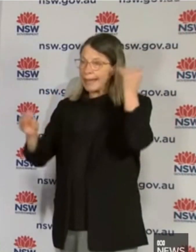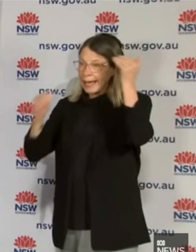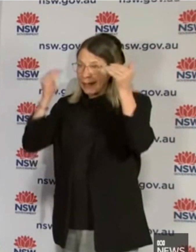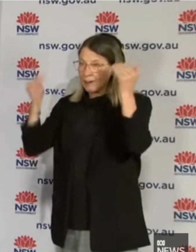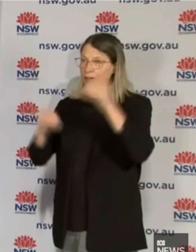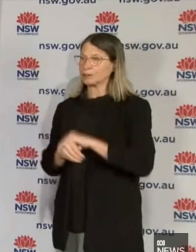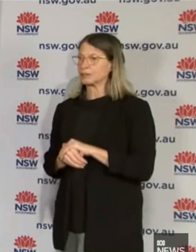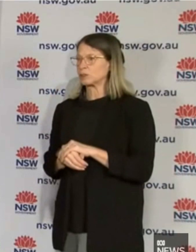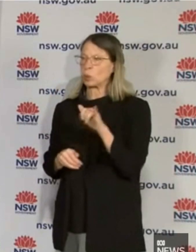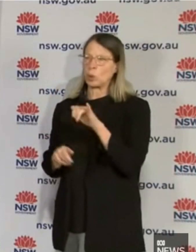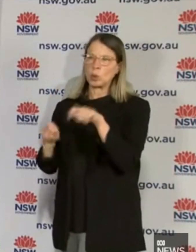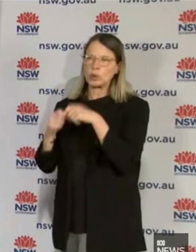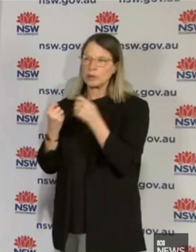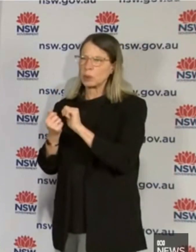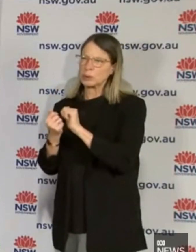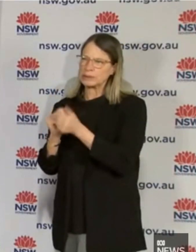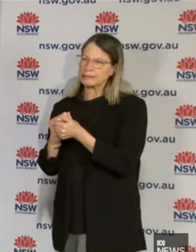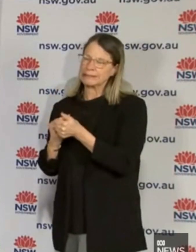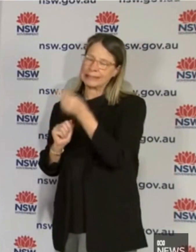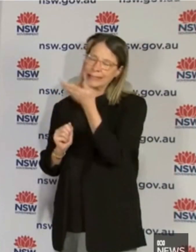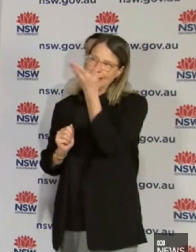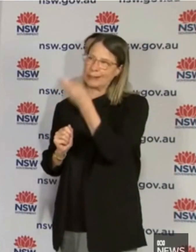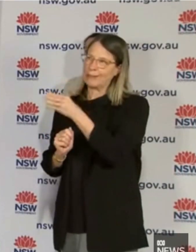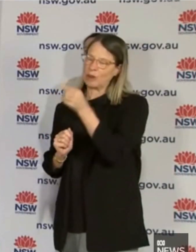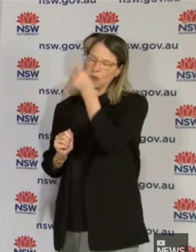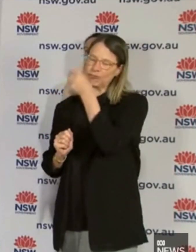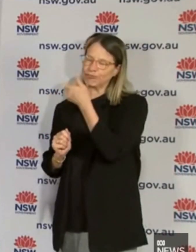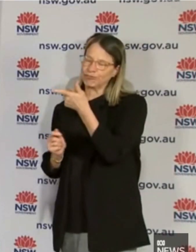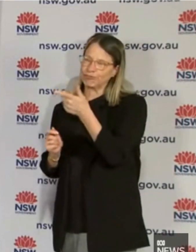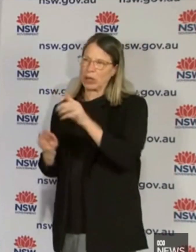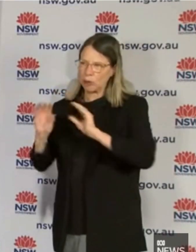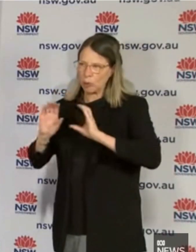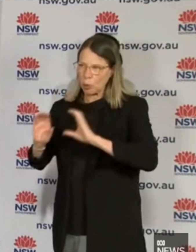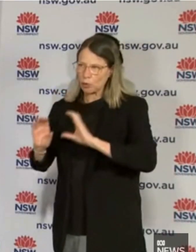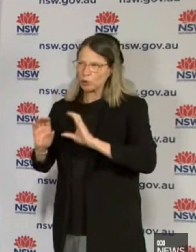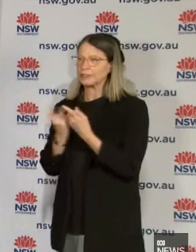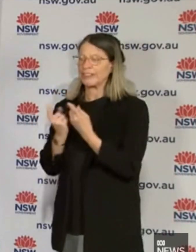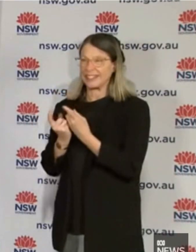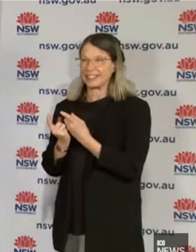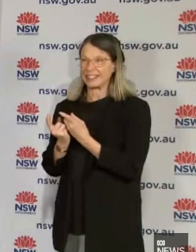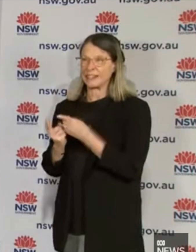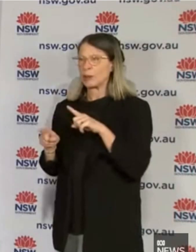around them vaccinated. Last question, please. Minister, how about Dr. Gale?